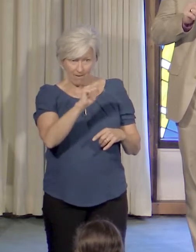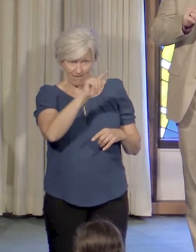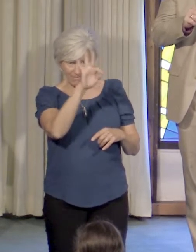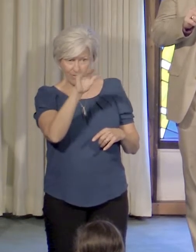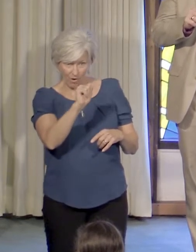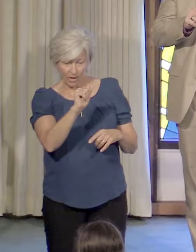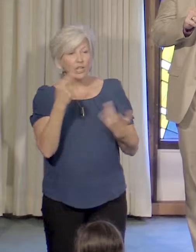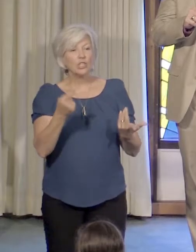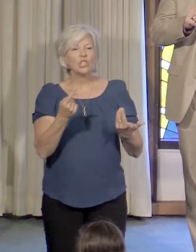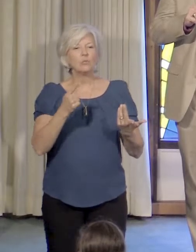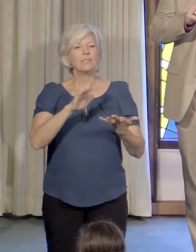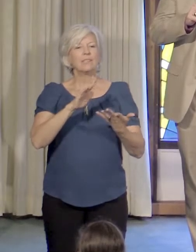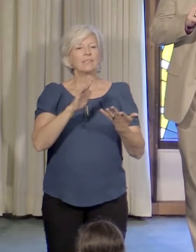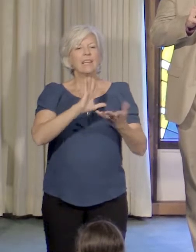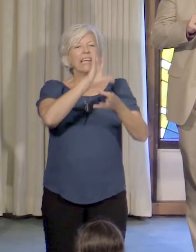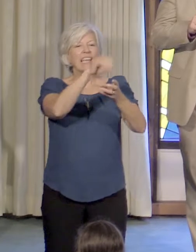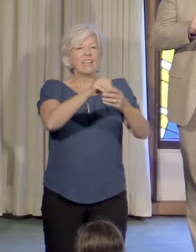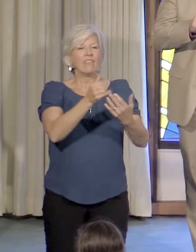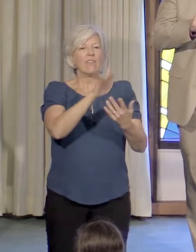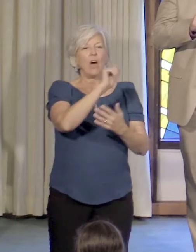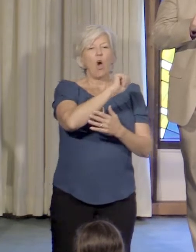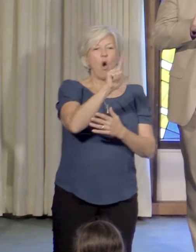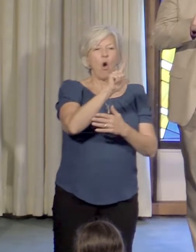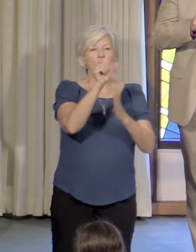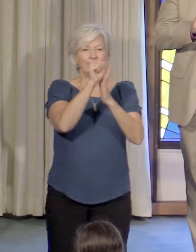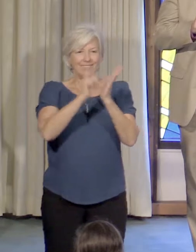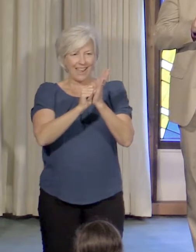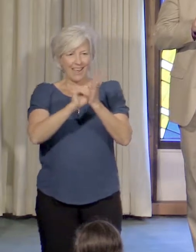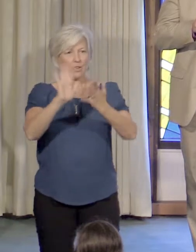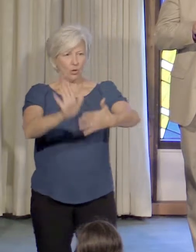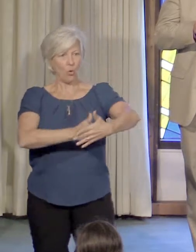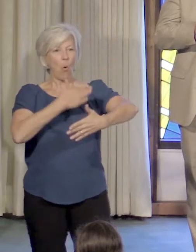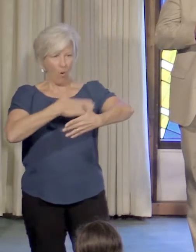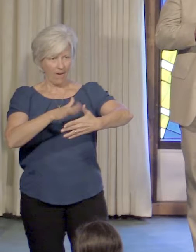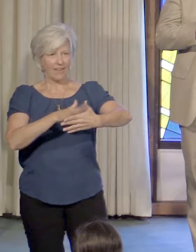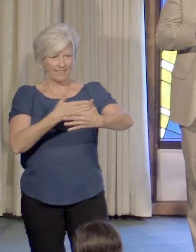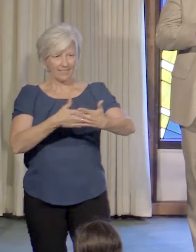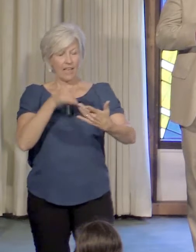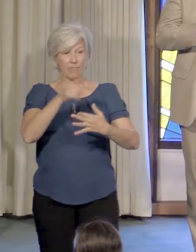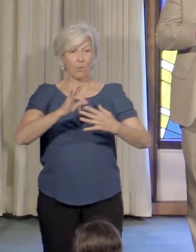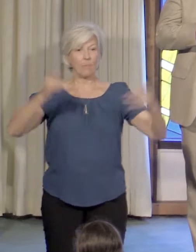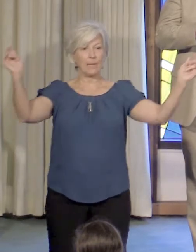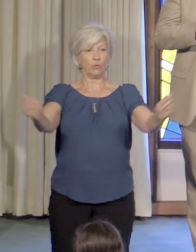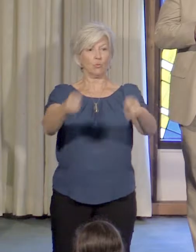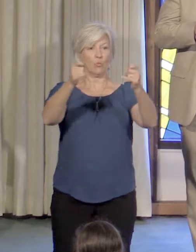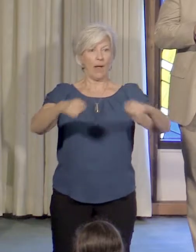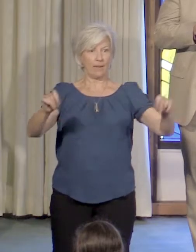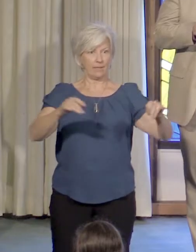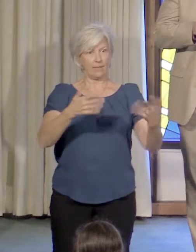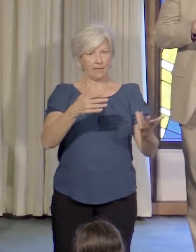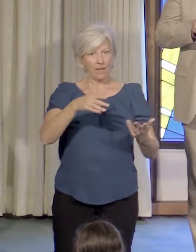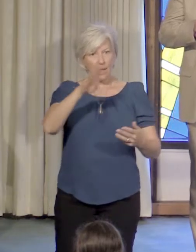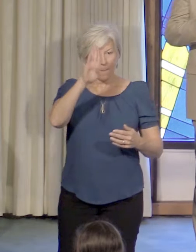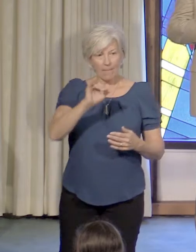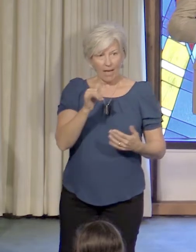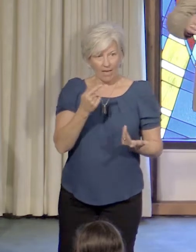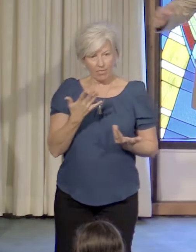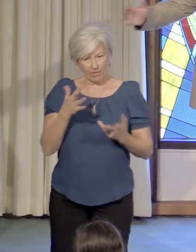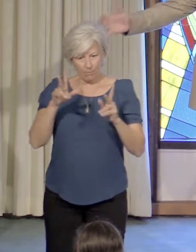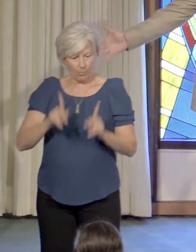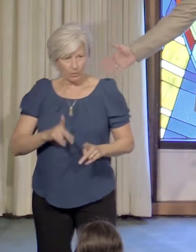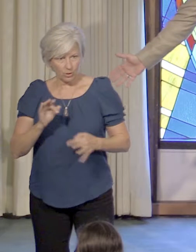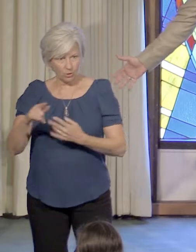into the All-State Chorus. They were being directed by the director of the Mormon Tabernacle Choir. And so, you